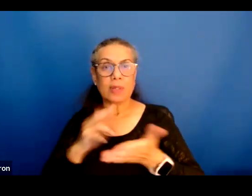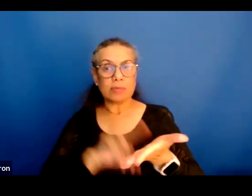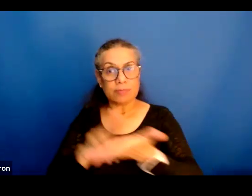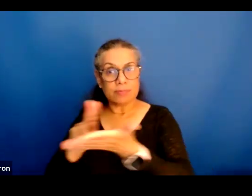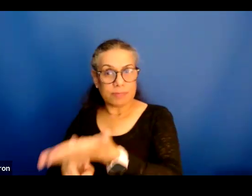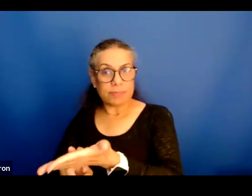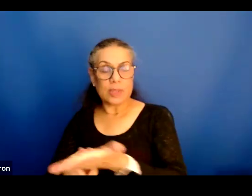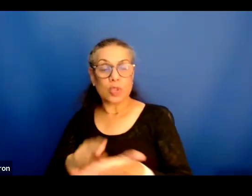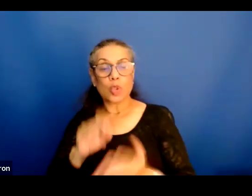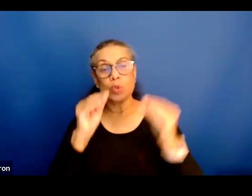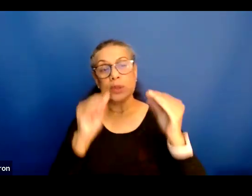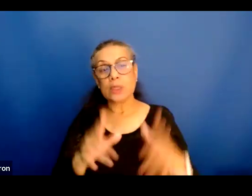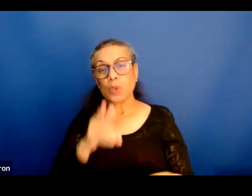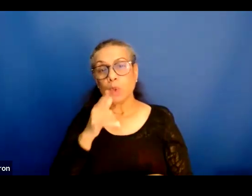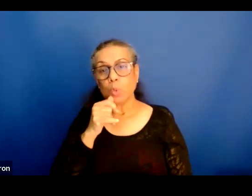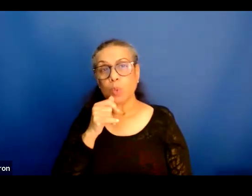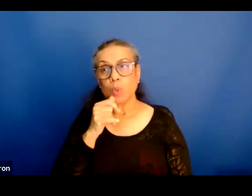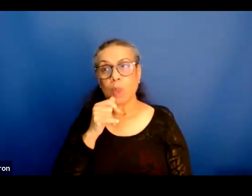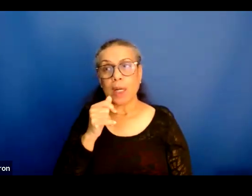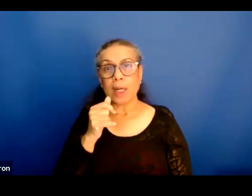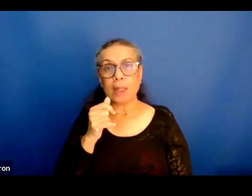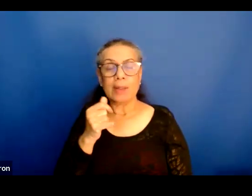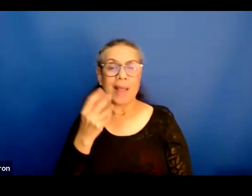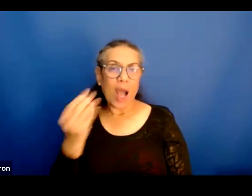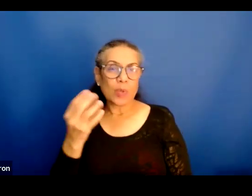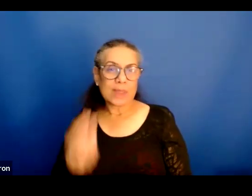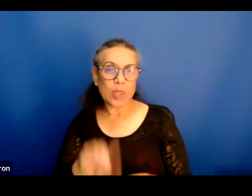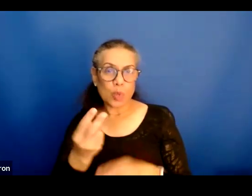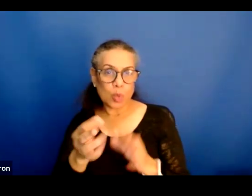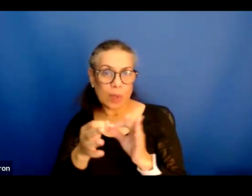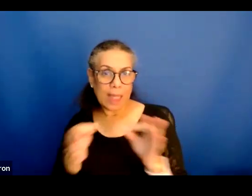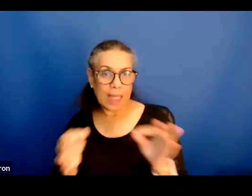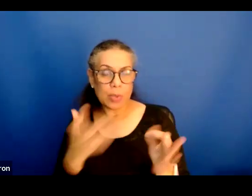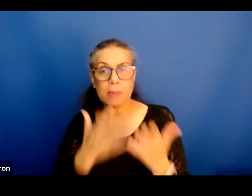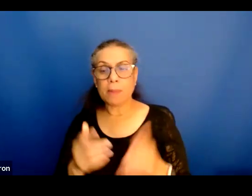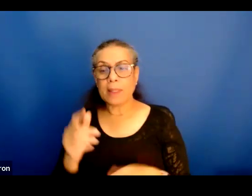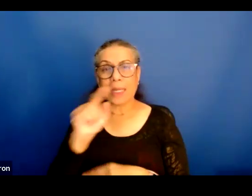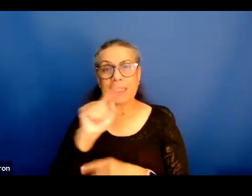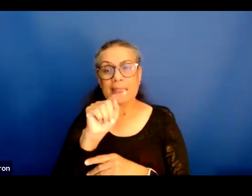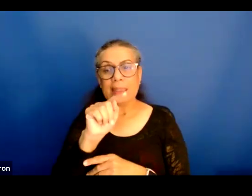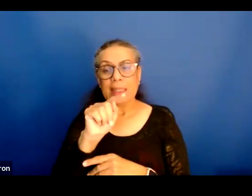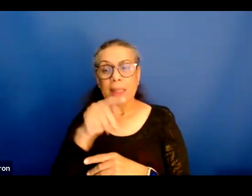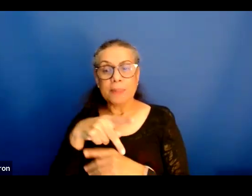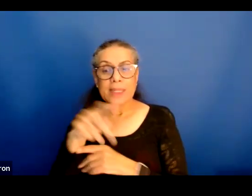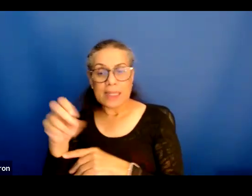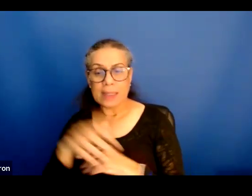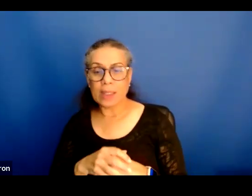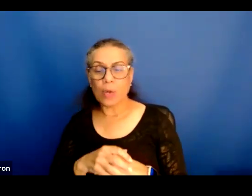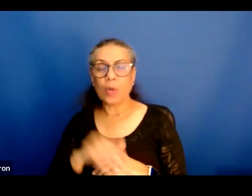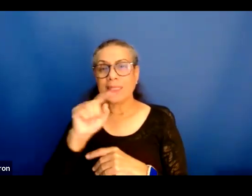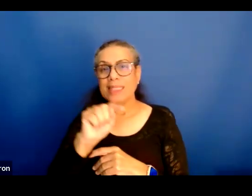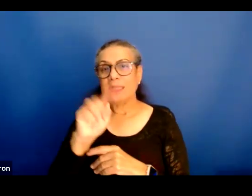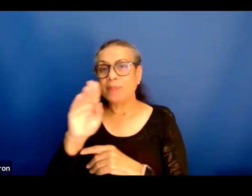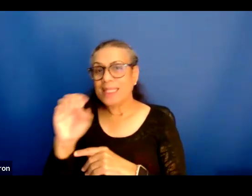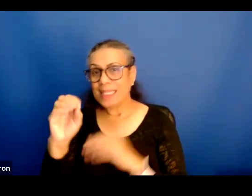even teachers who are outside of a dual language classroom, who may be a TBE teacher or a teacher who wants